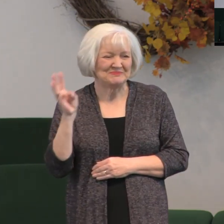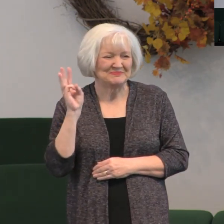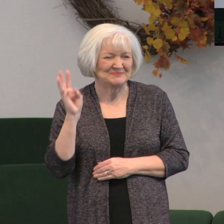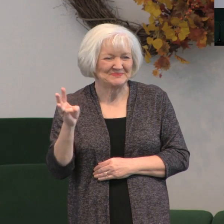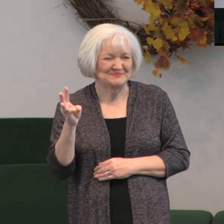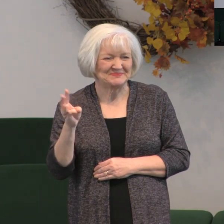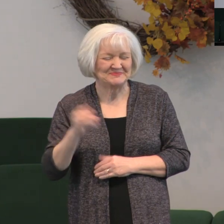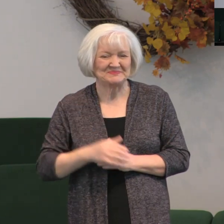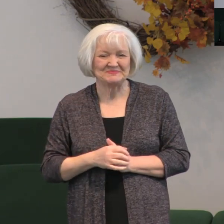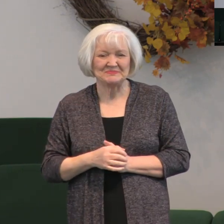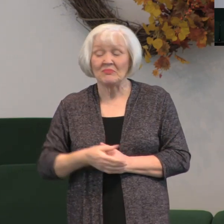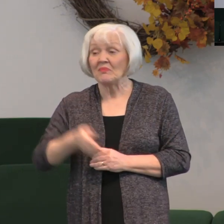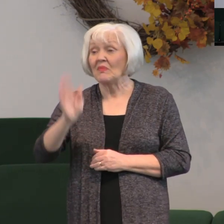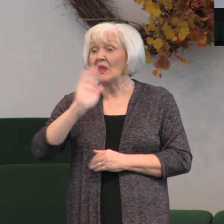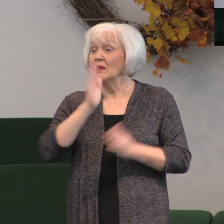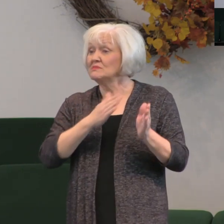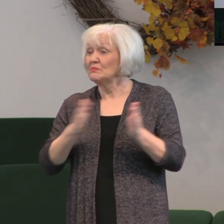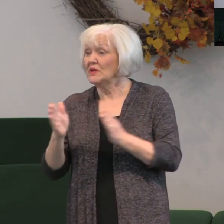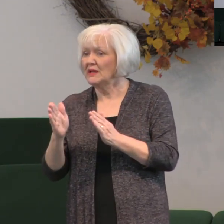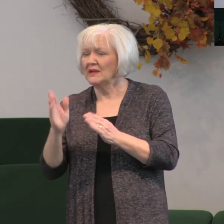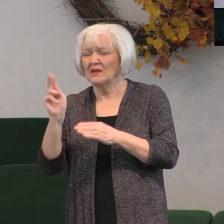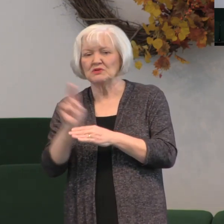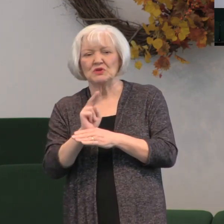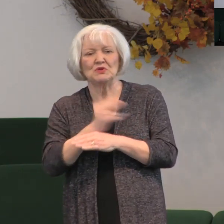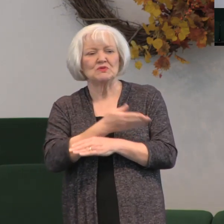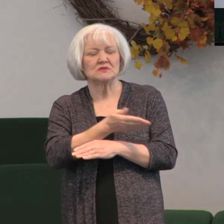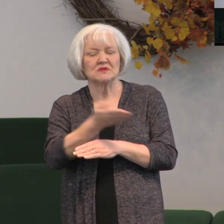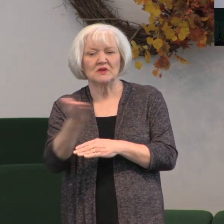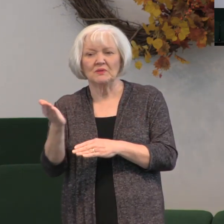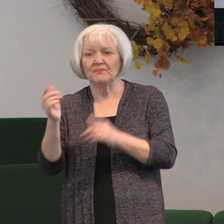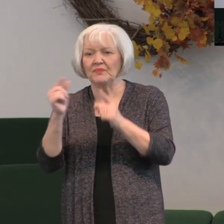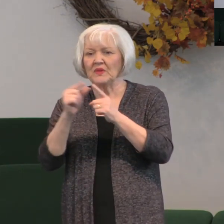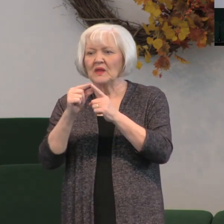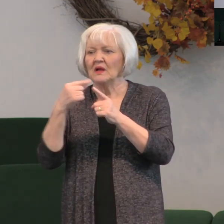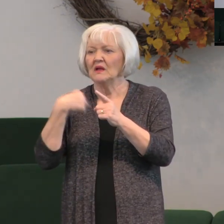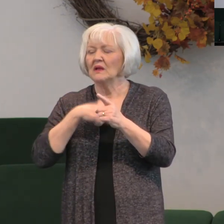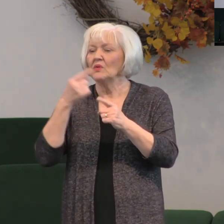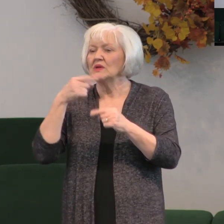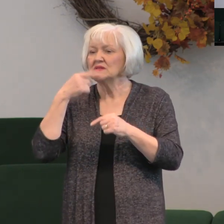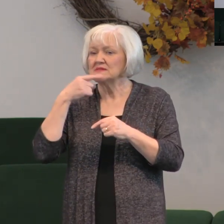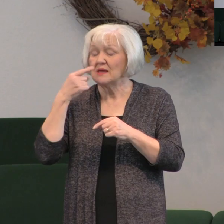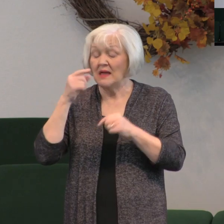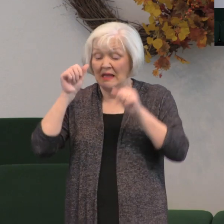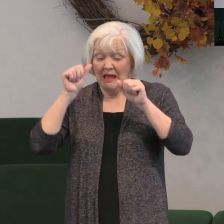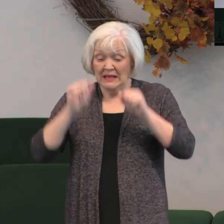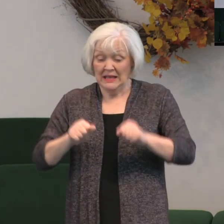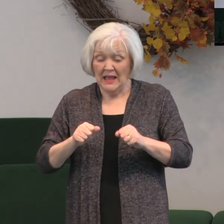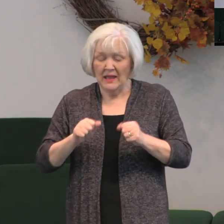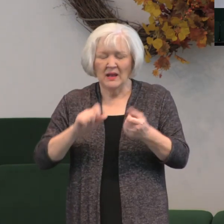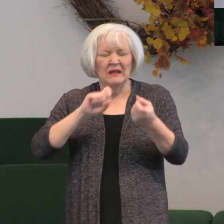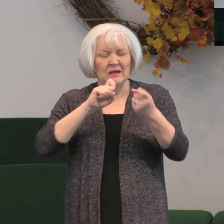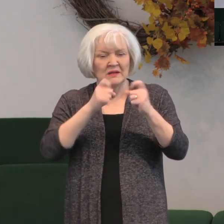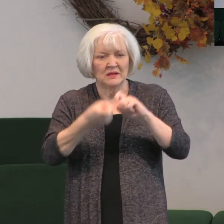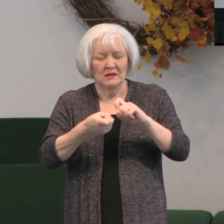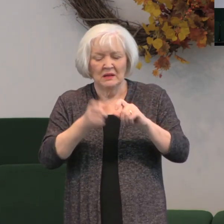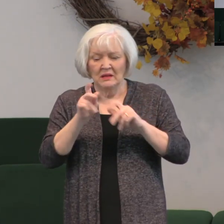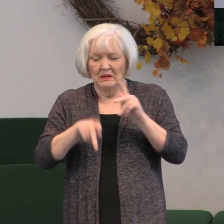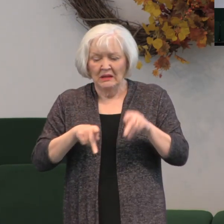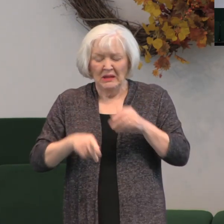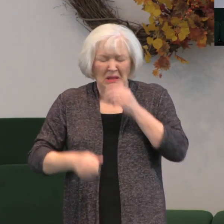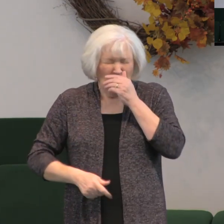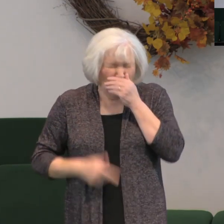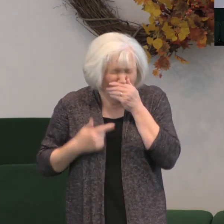God's plan is to use you. The words that we say can and do make a difference in the lives of the people that are around